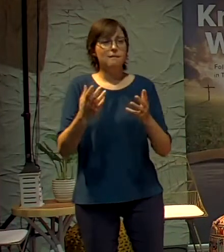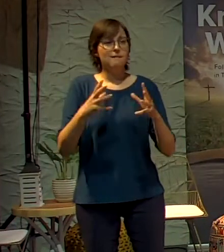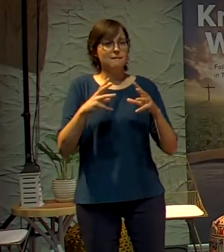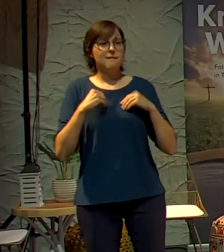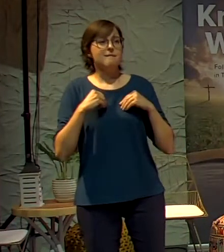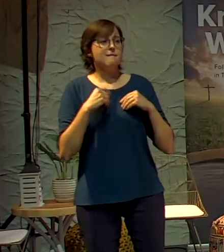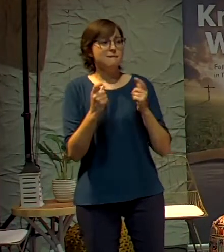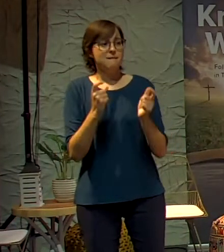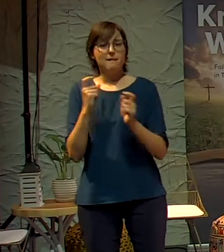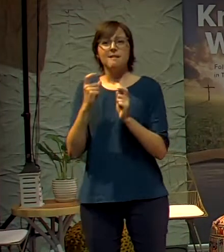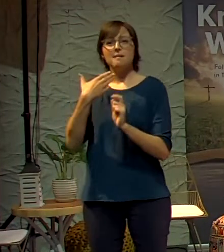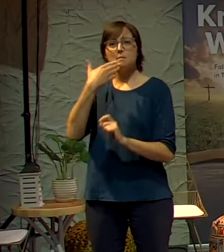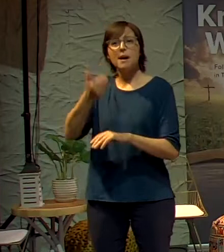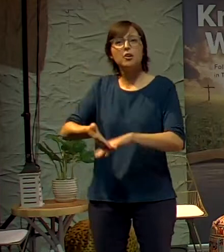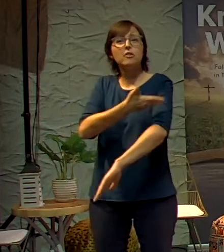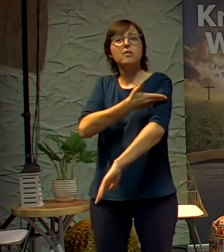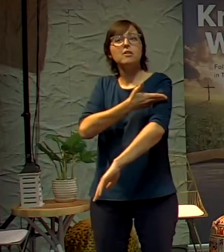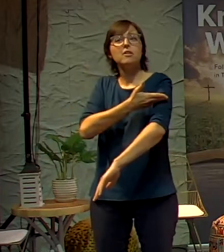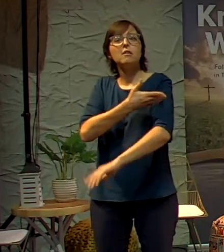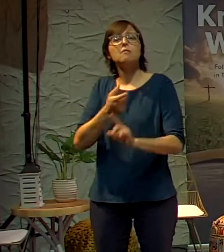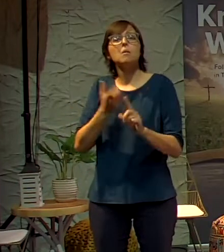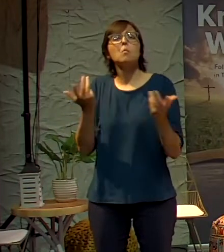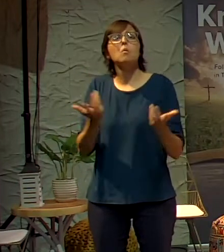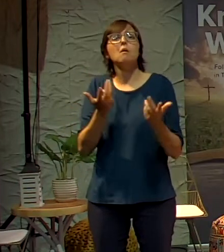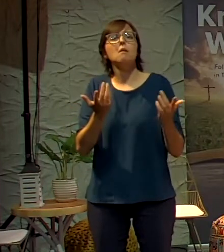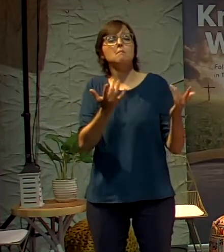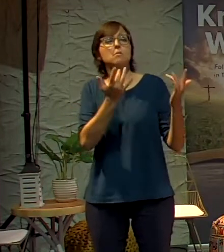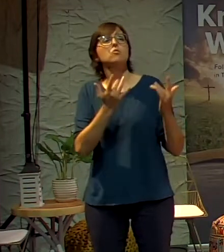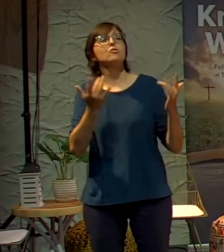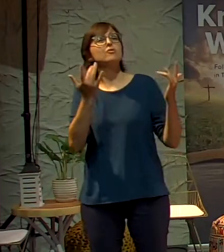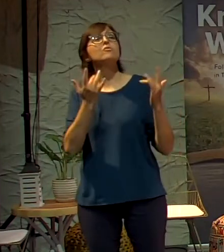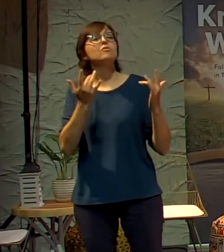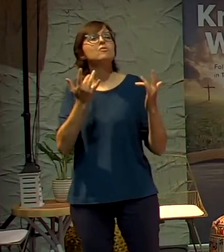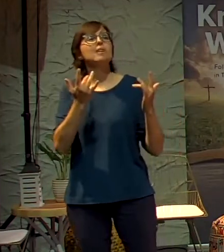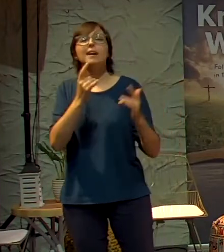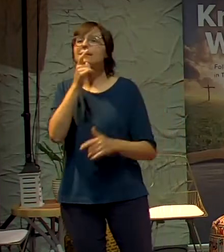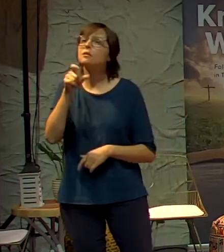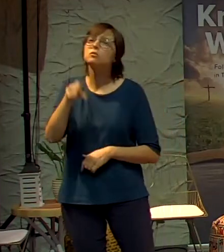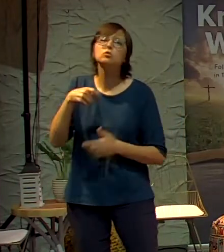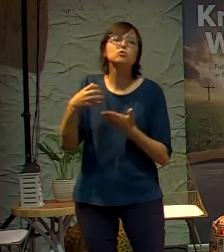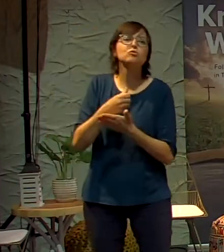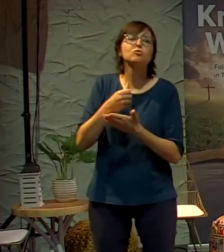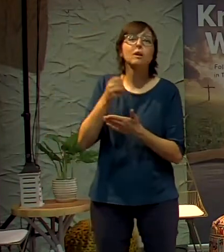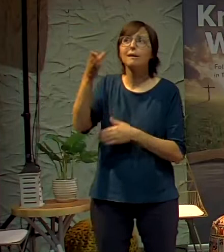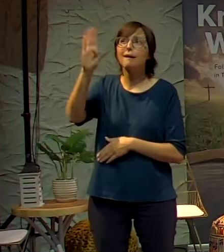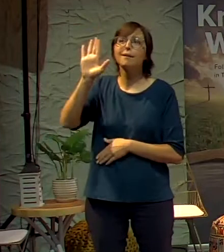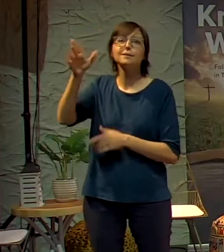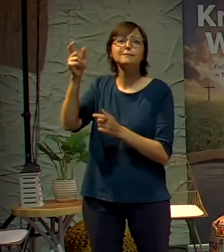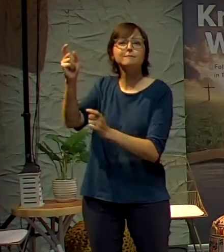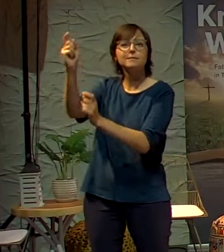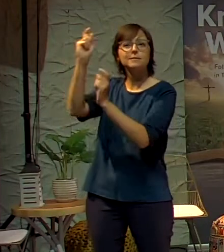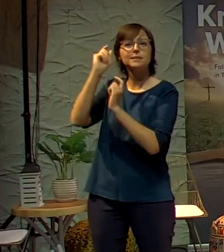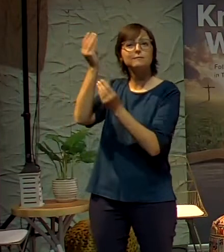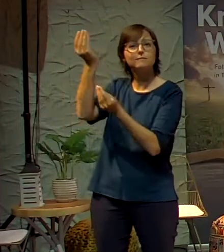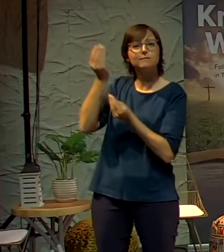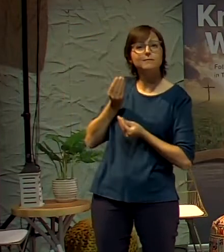better, is an act of mercy, undeserved, a gift from God, right? And then what happens as a